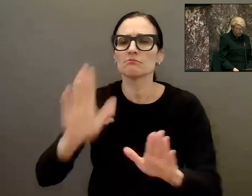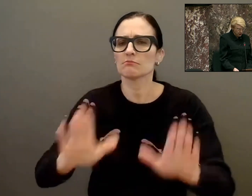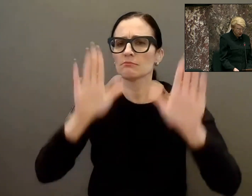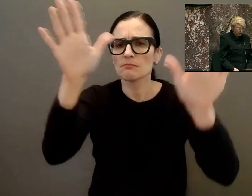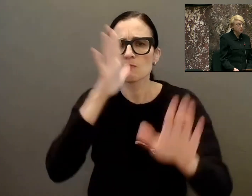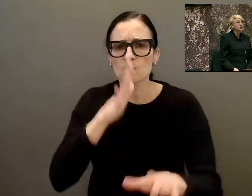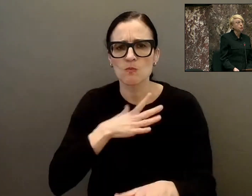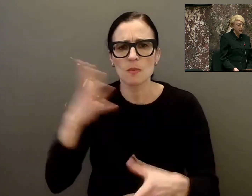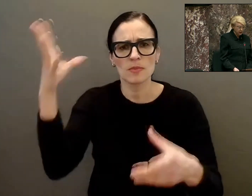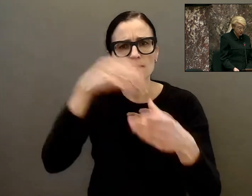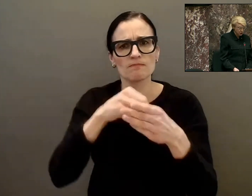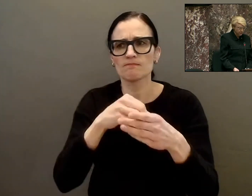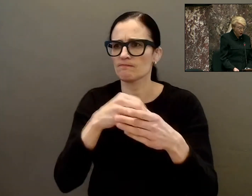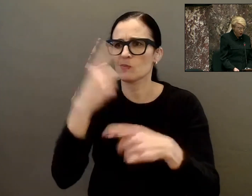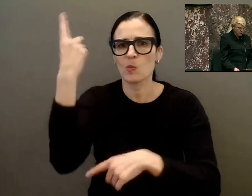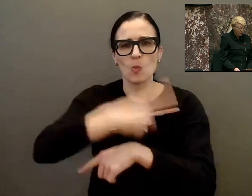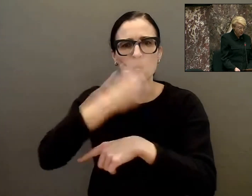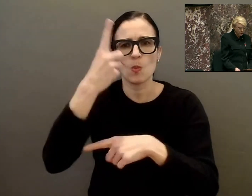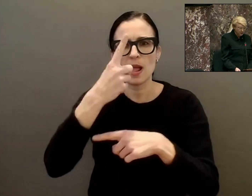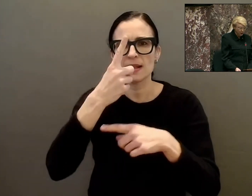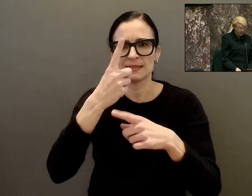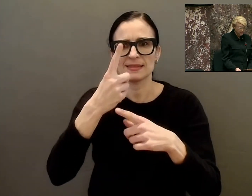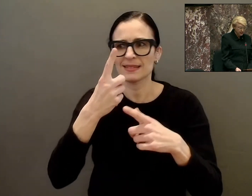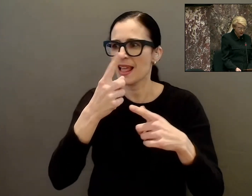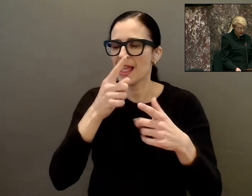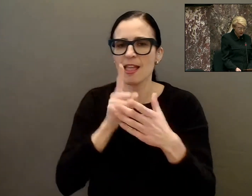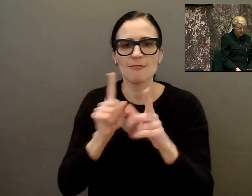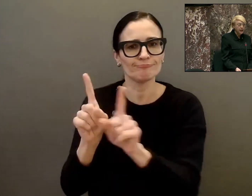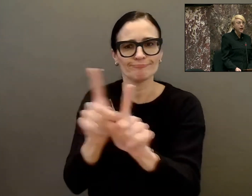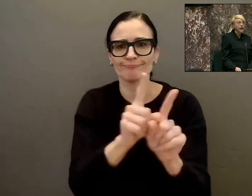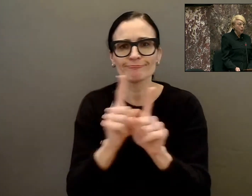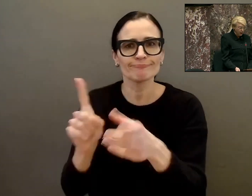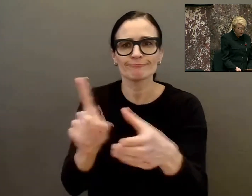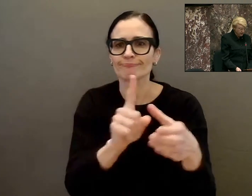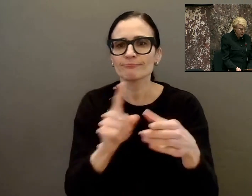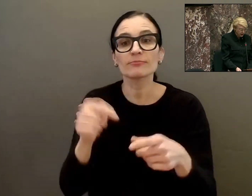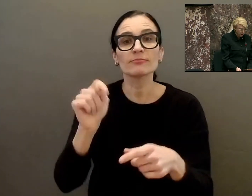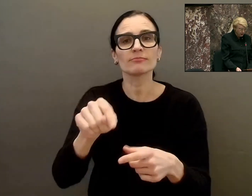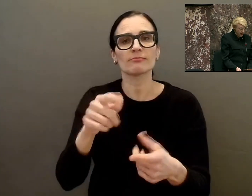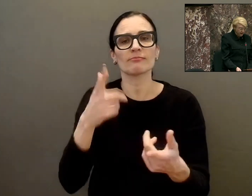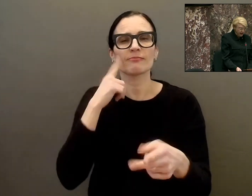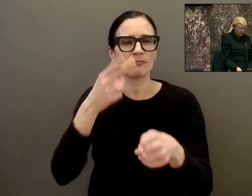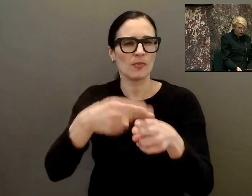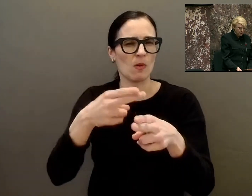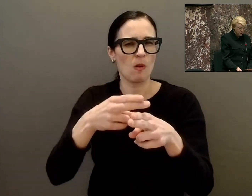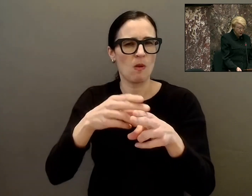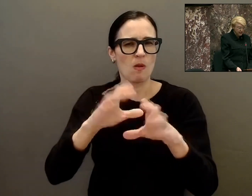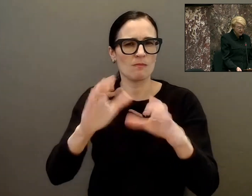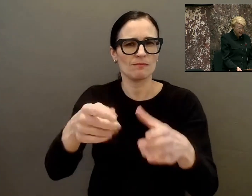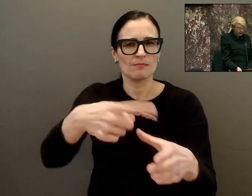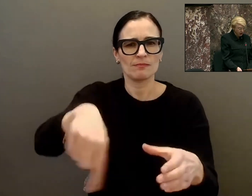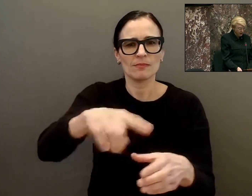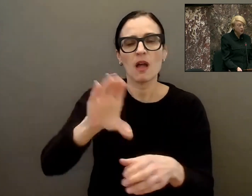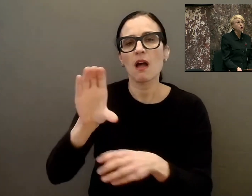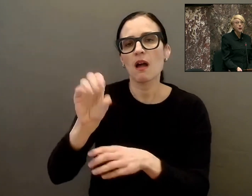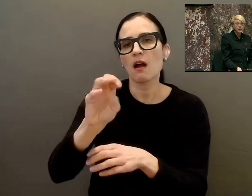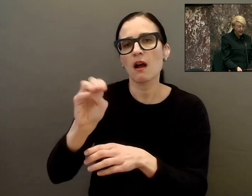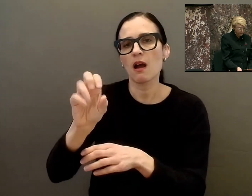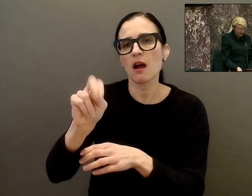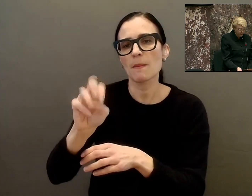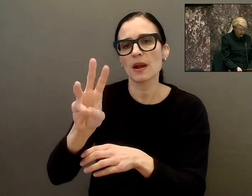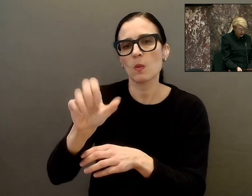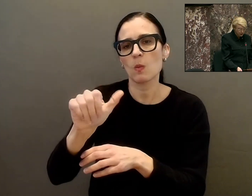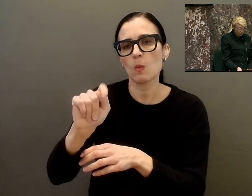our British Columbia branch of Commonwealth Women Parliamentarians. And while they're here, they have an opportunity to spend time with